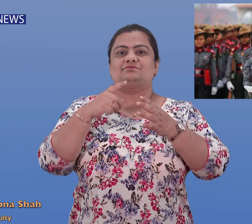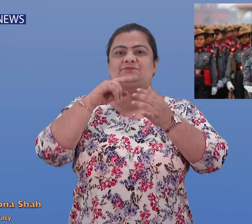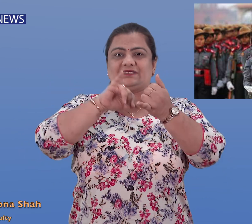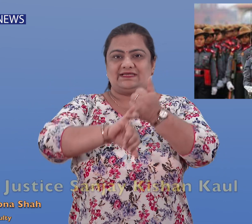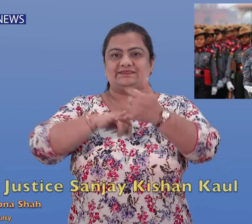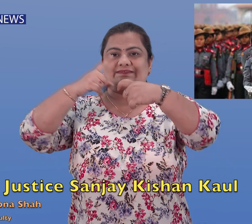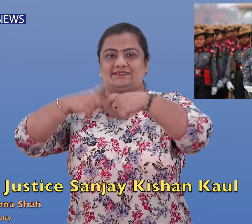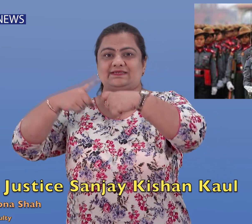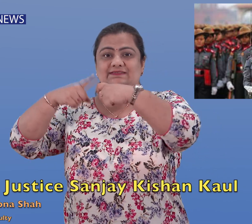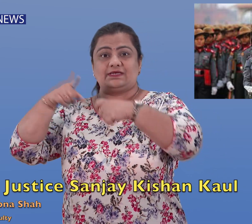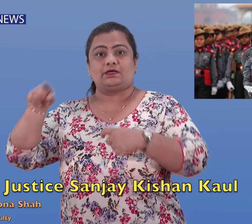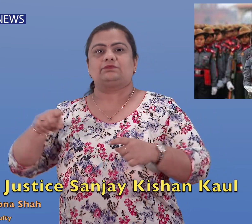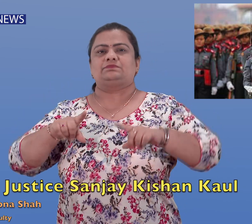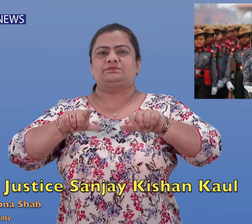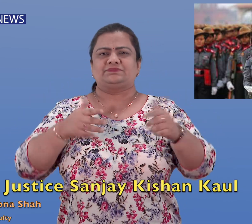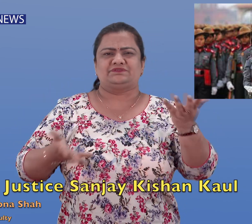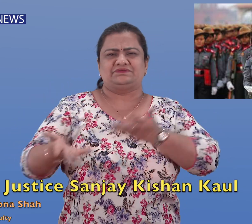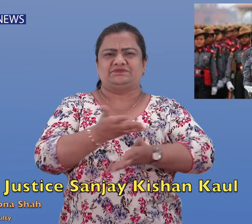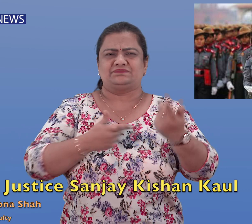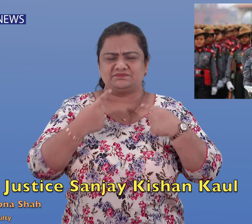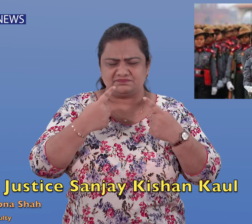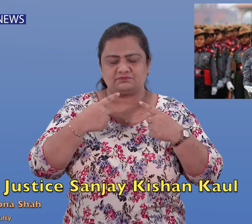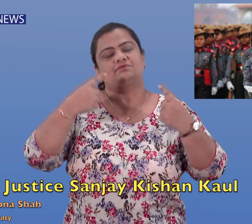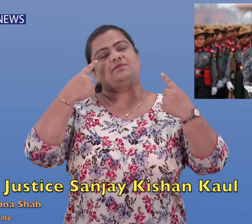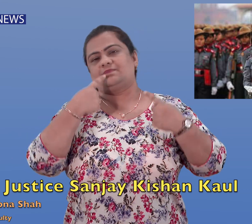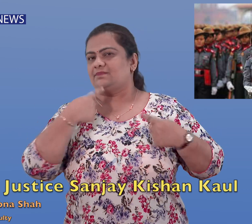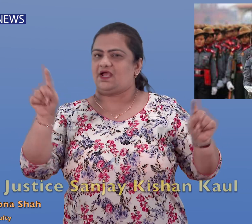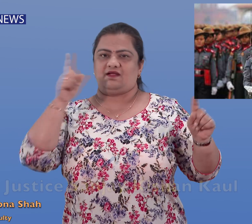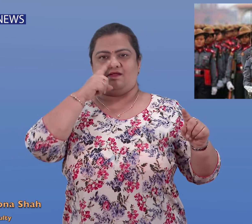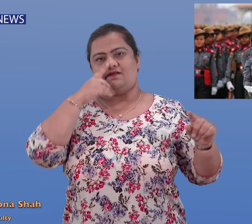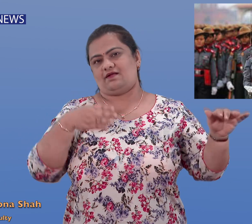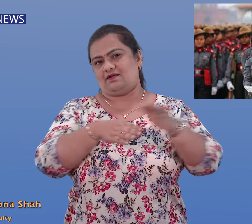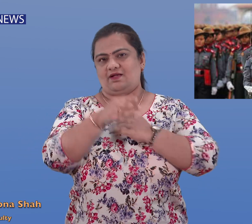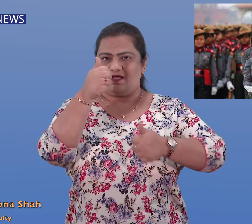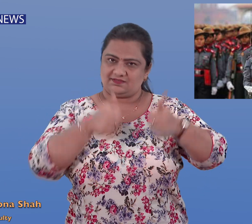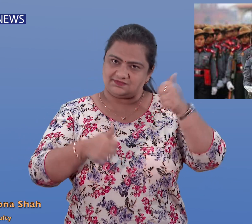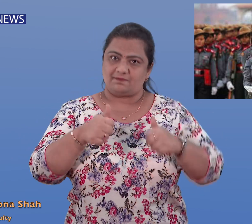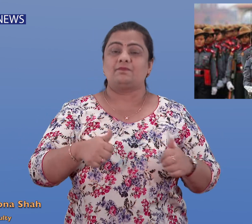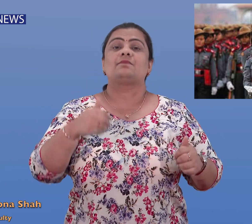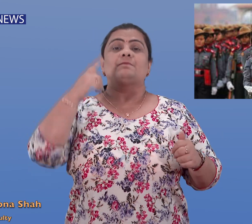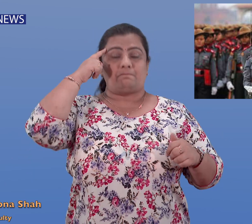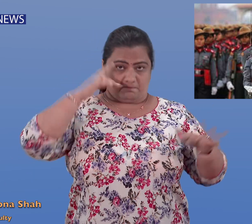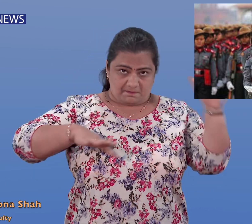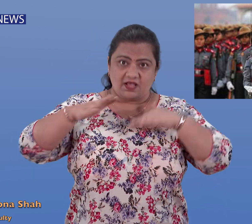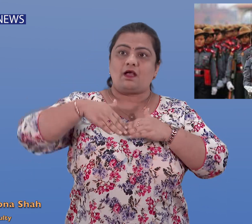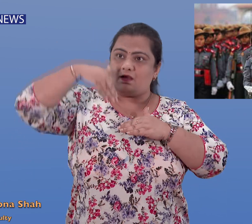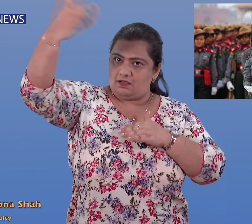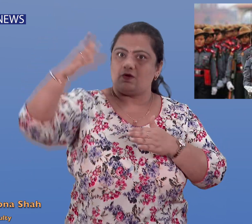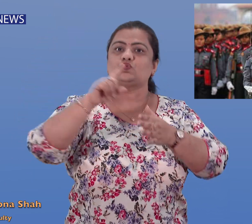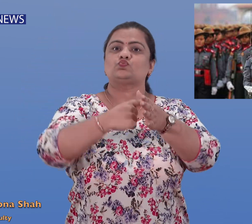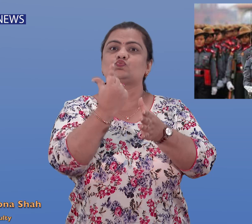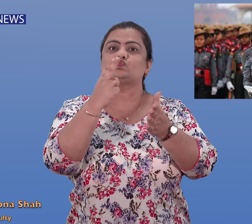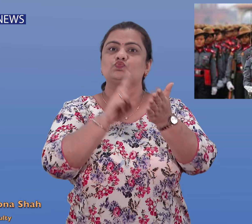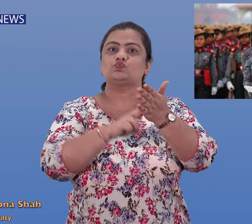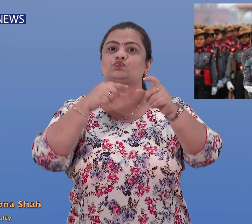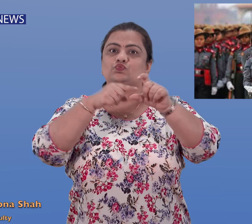meeting, Justice Sanjay Kishan Kaul asked the center to allow girls to attend the entrance exam for admission this year in